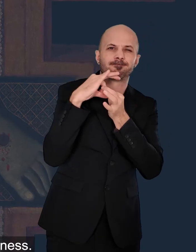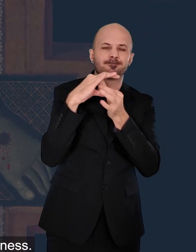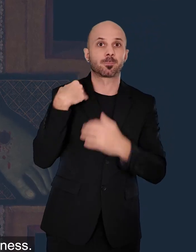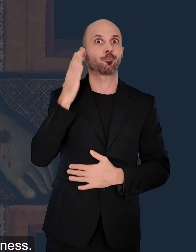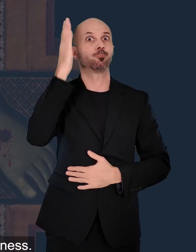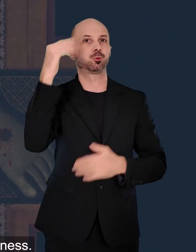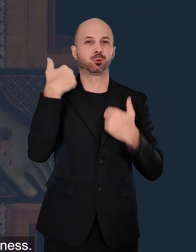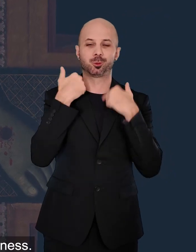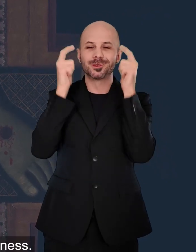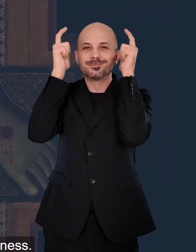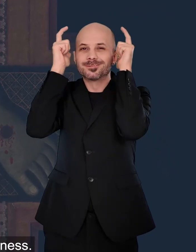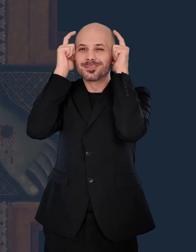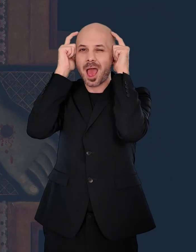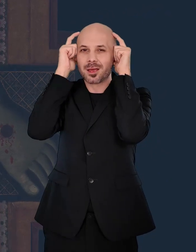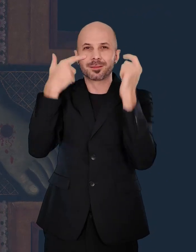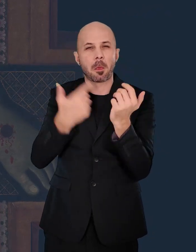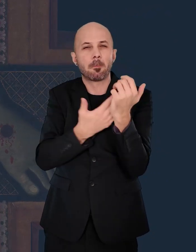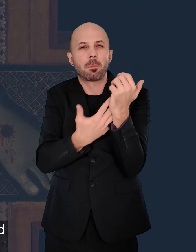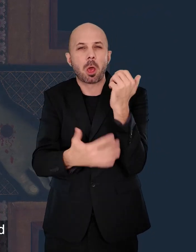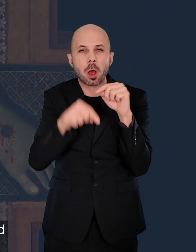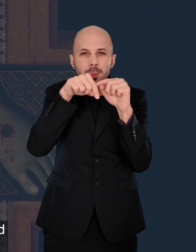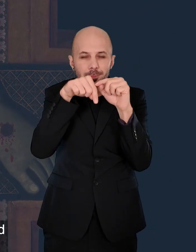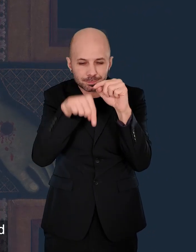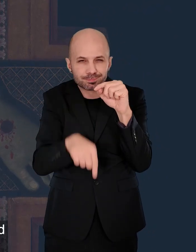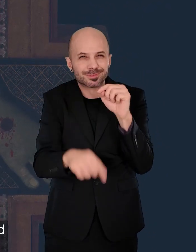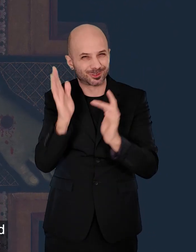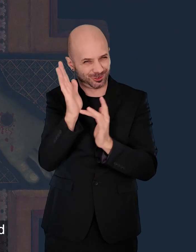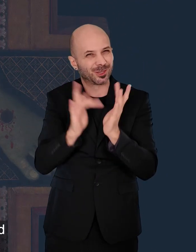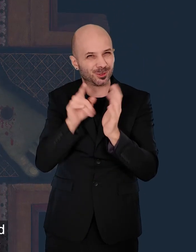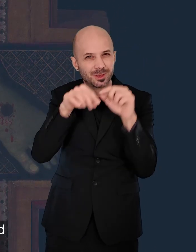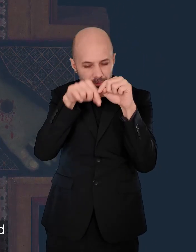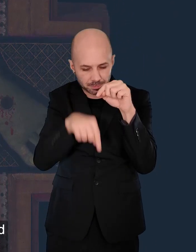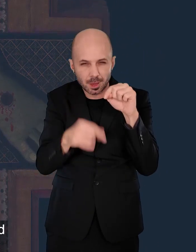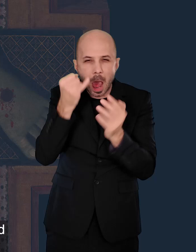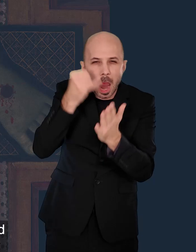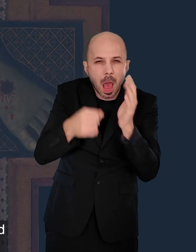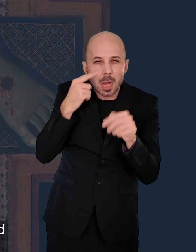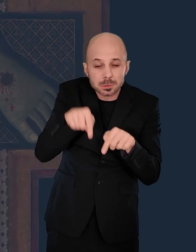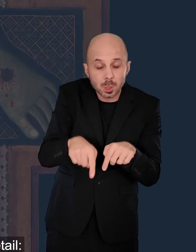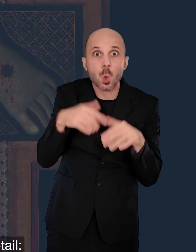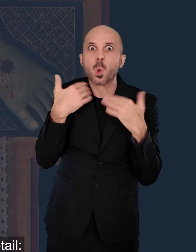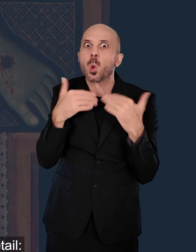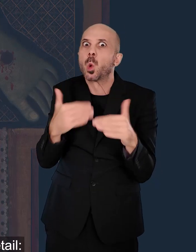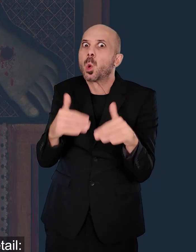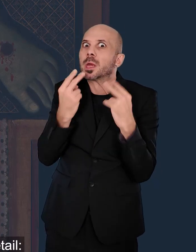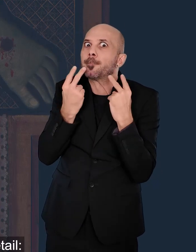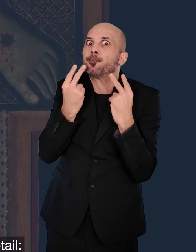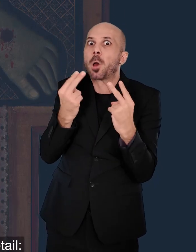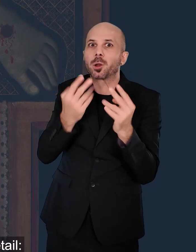his special holiness. Below the trickles of blood spurting from Jesus' feet is an extremely important